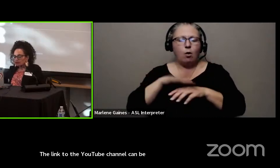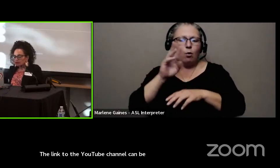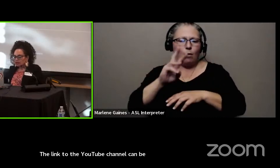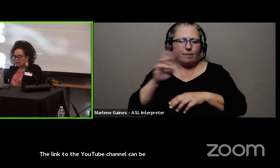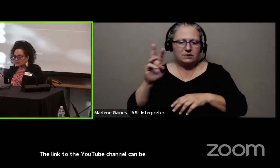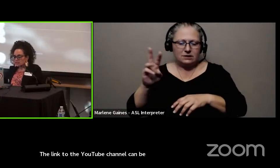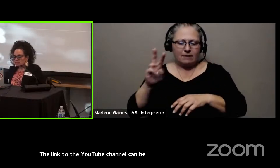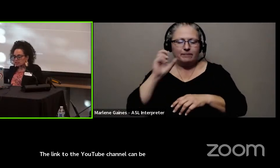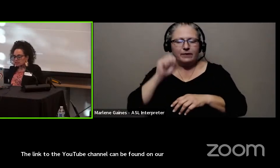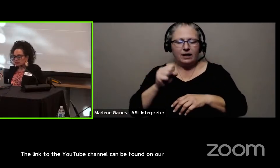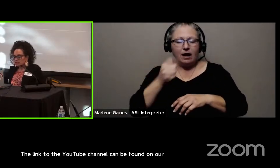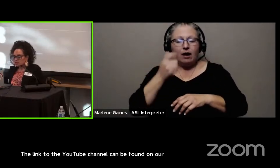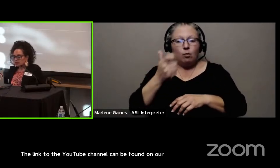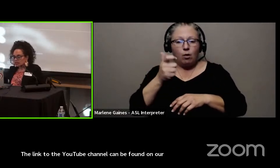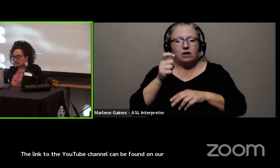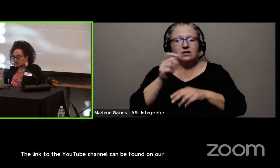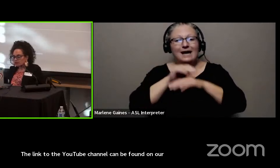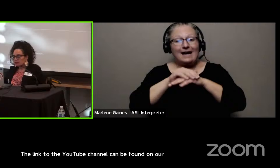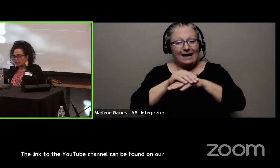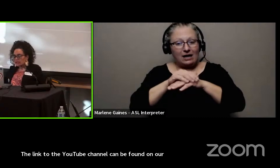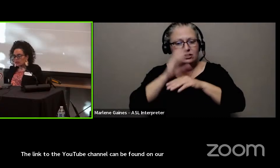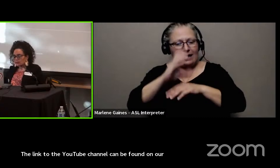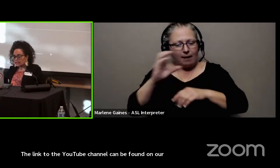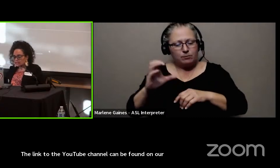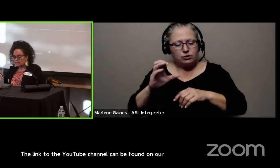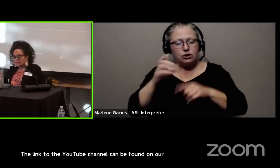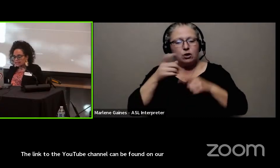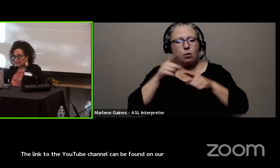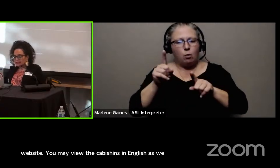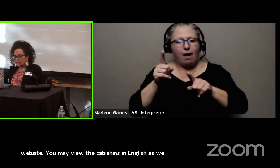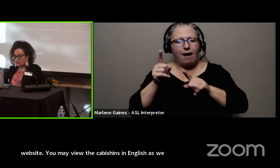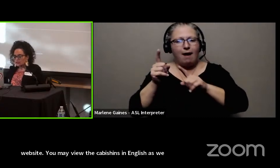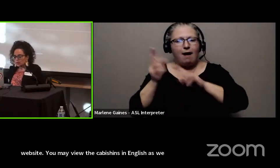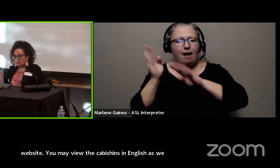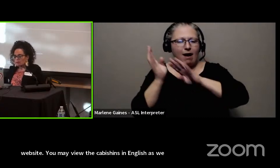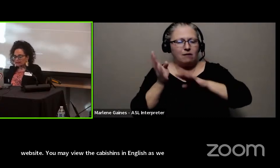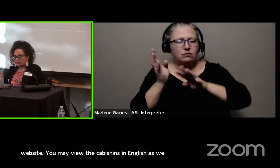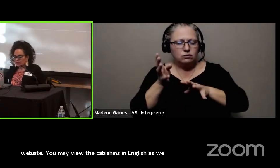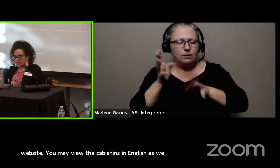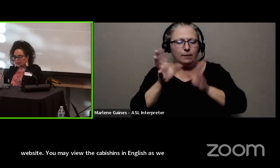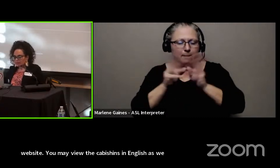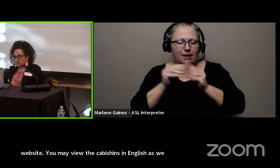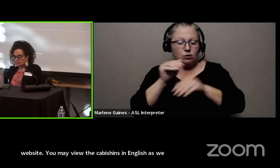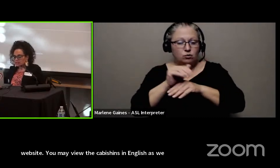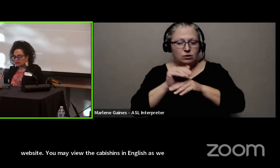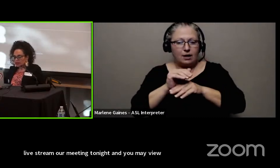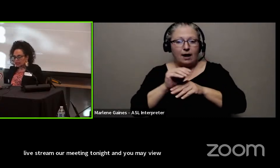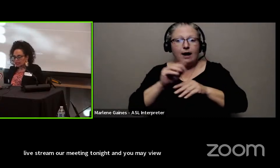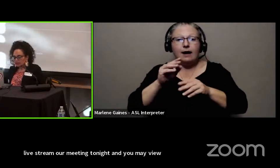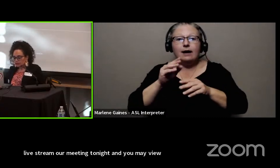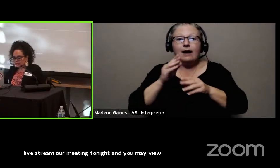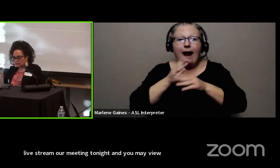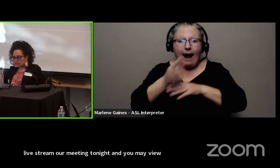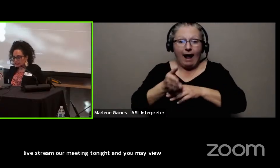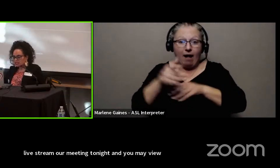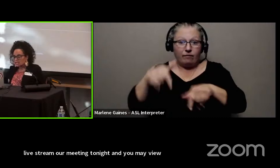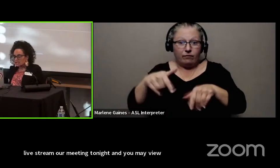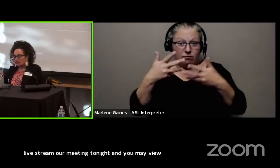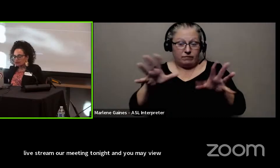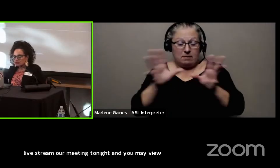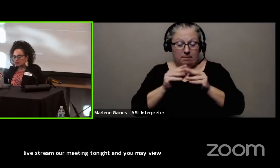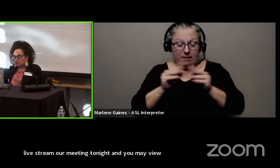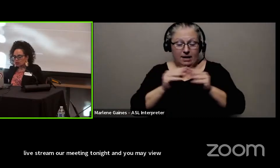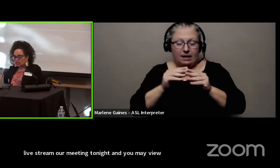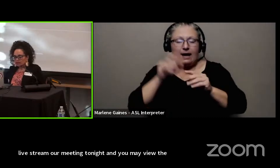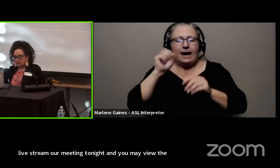You may view the captions in English as we live stream our meeting tonight, and you may view the captions in a variety of other languages